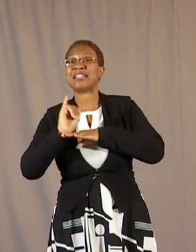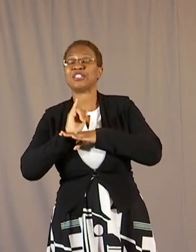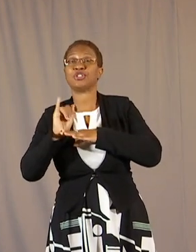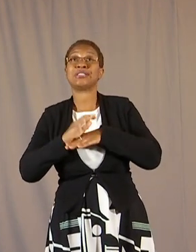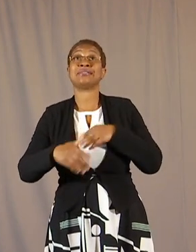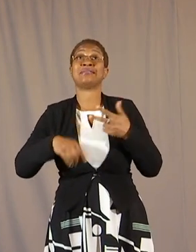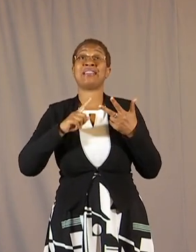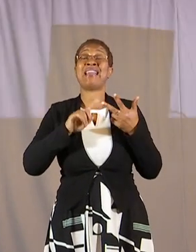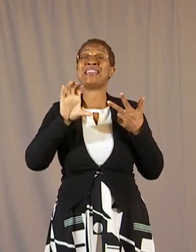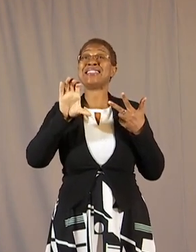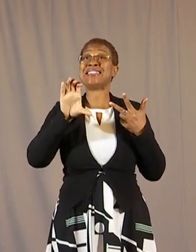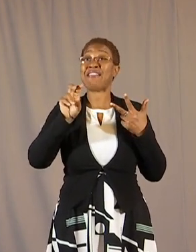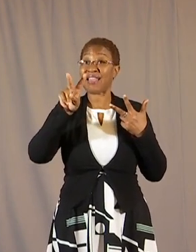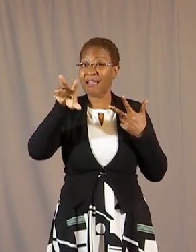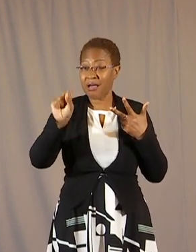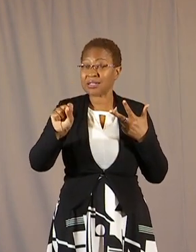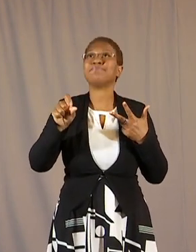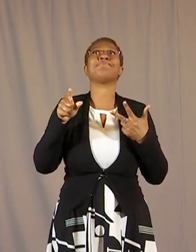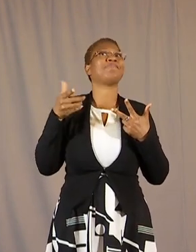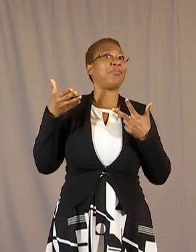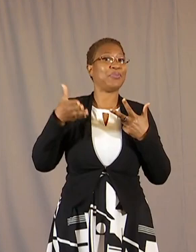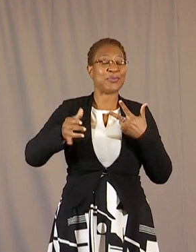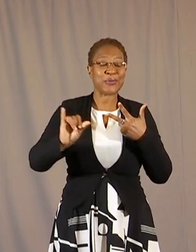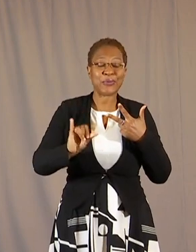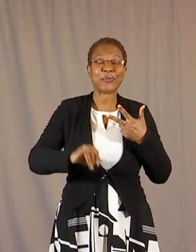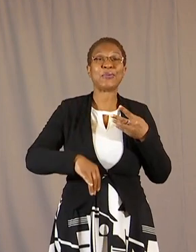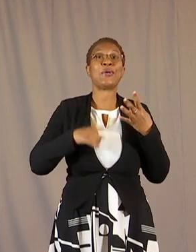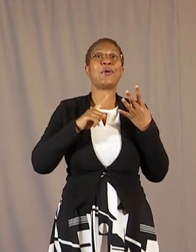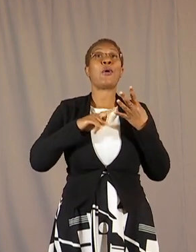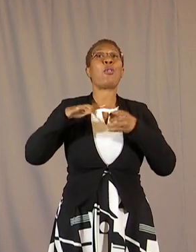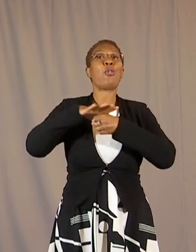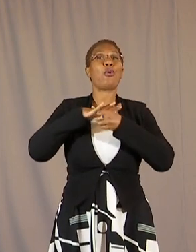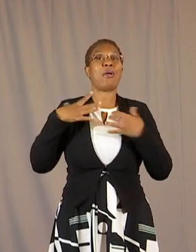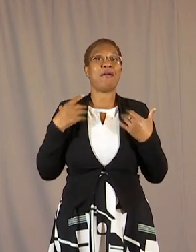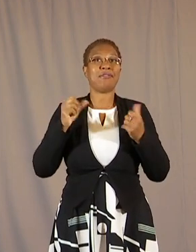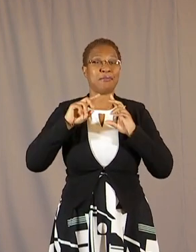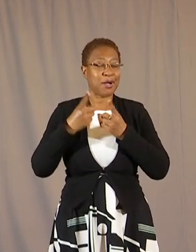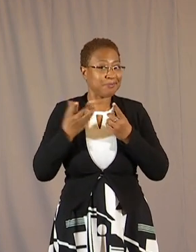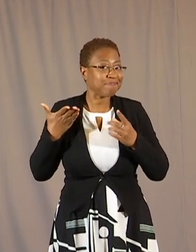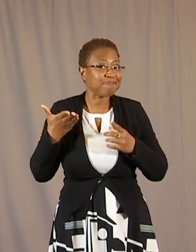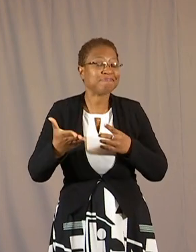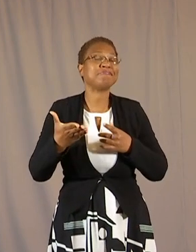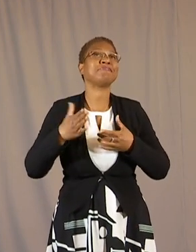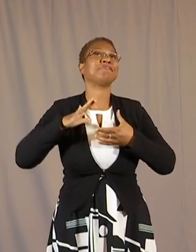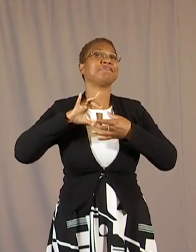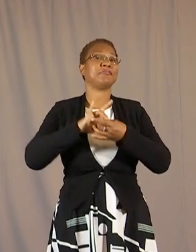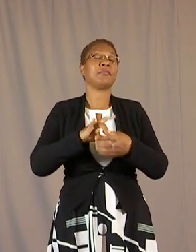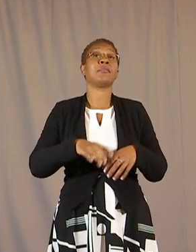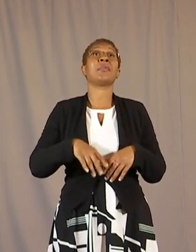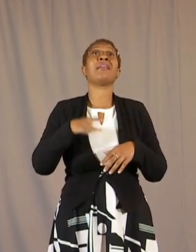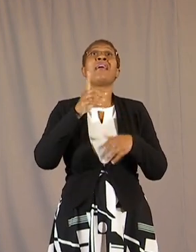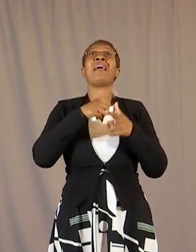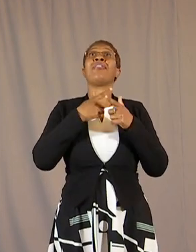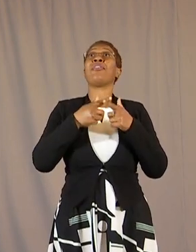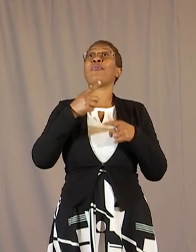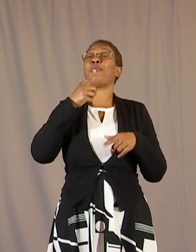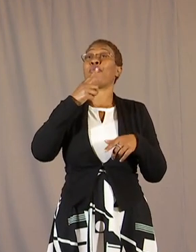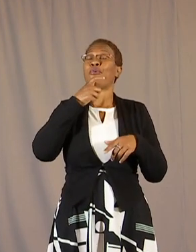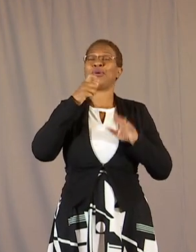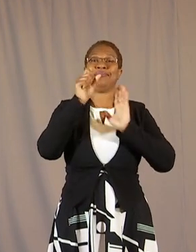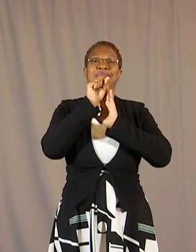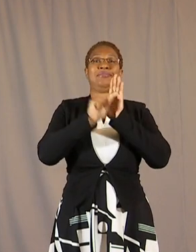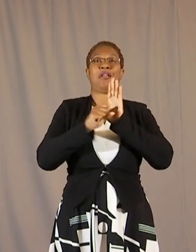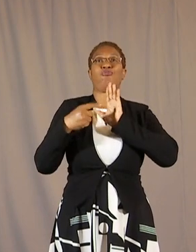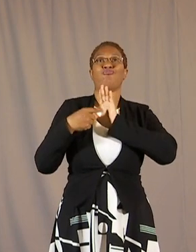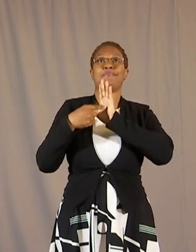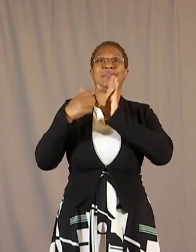CVS at the table. We had our local health departments, of course. We also had, you know, our representatives who wanted to make